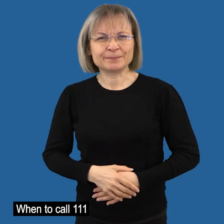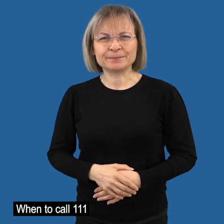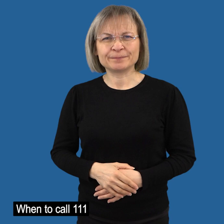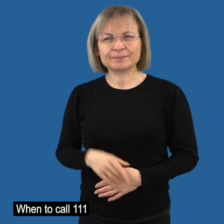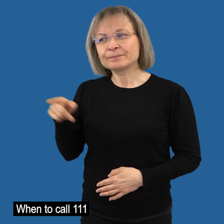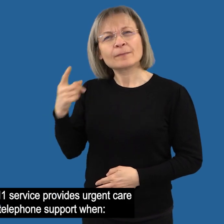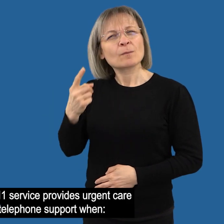111.